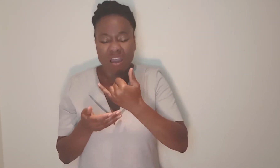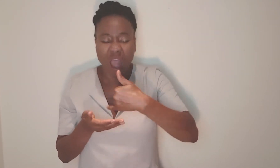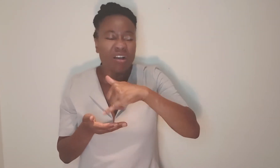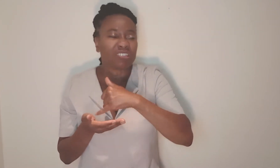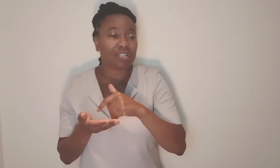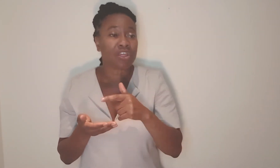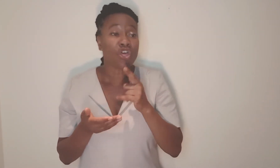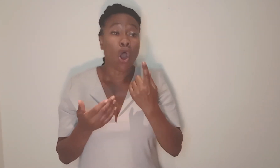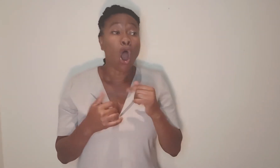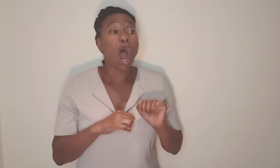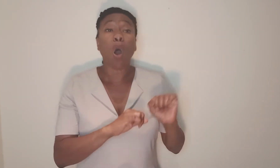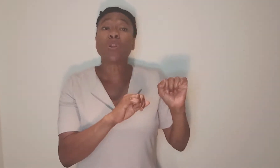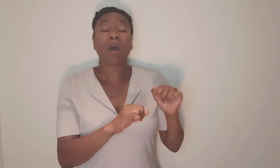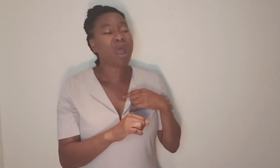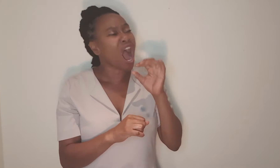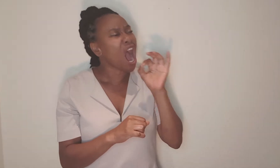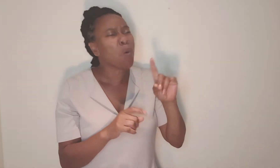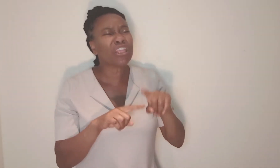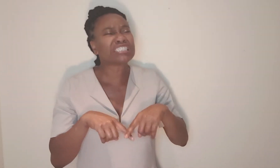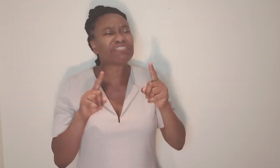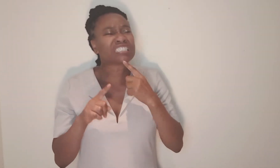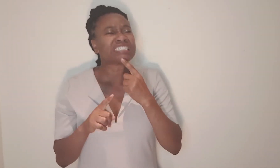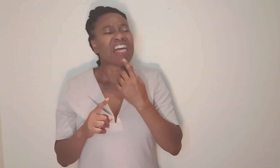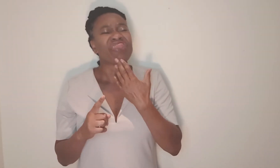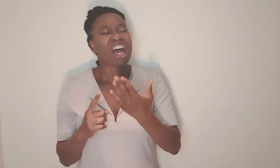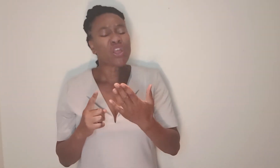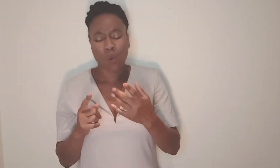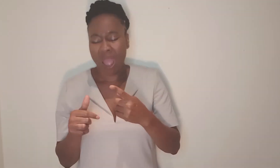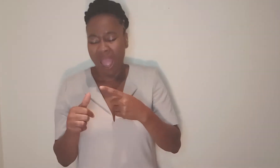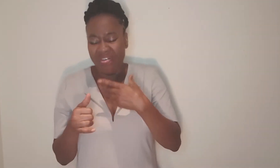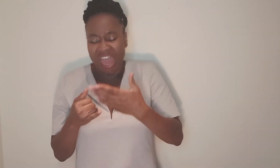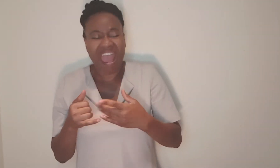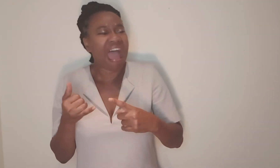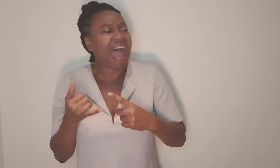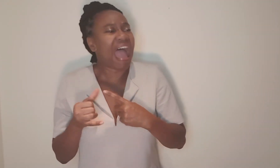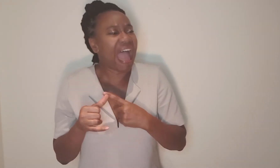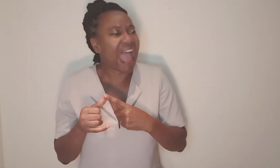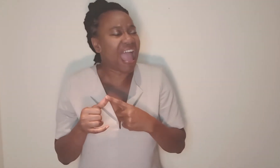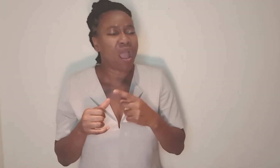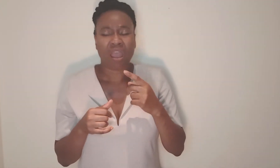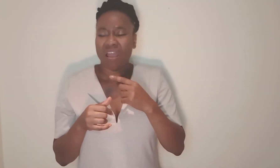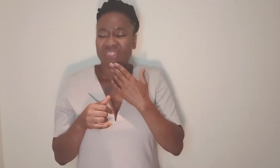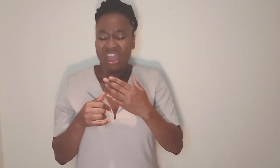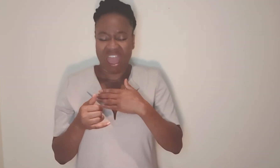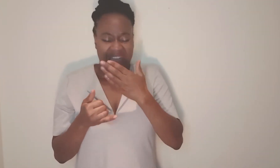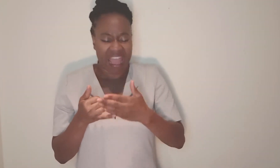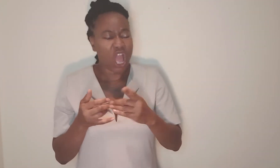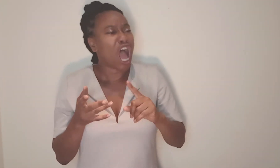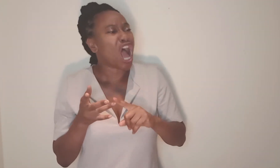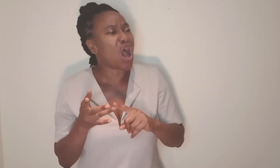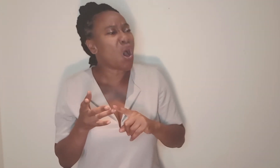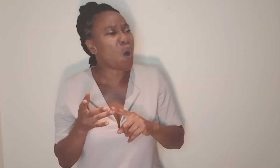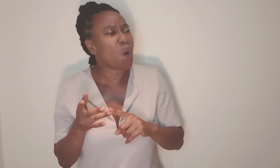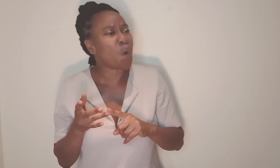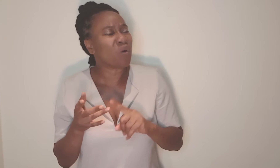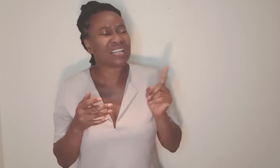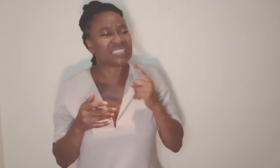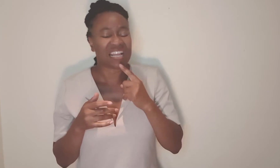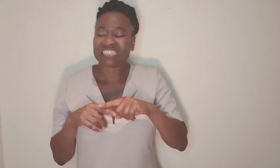the difference between obrigada and obrigado. And he said, one is a lady and one is a gentleman. And I